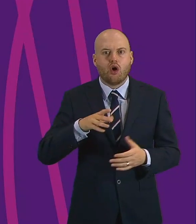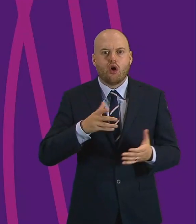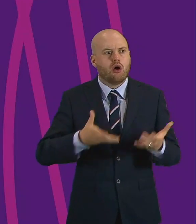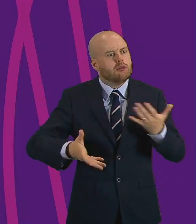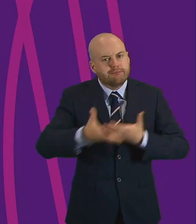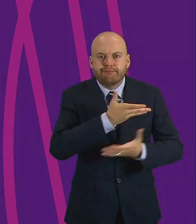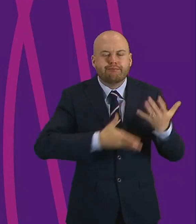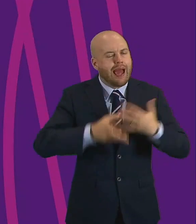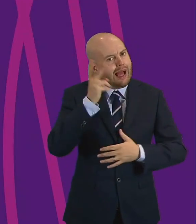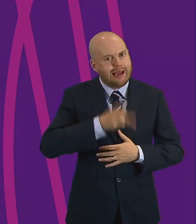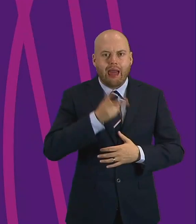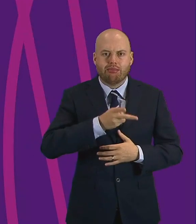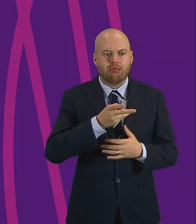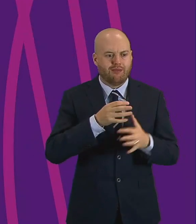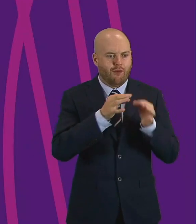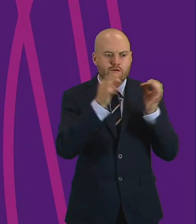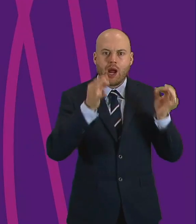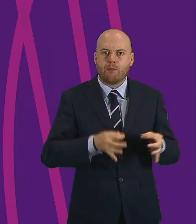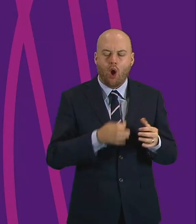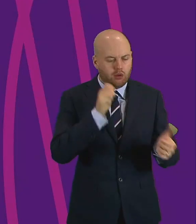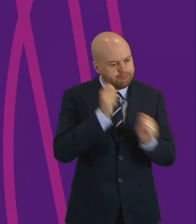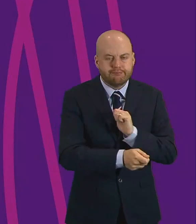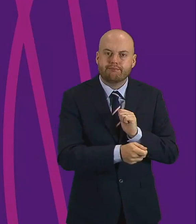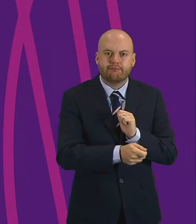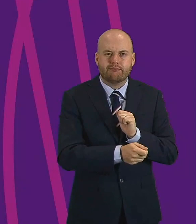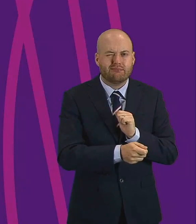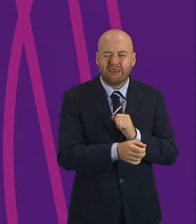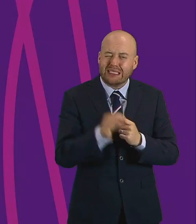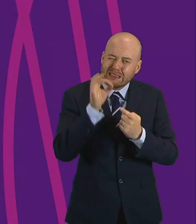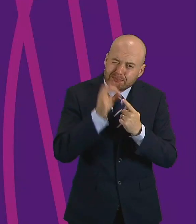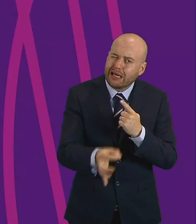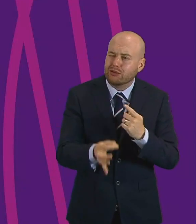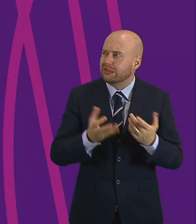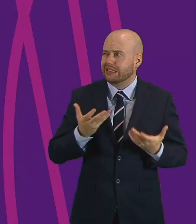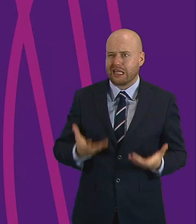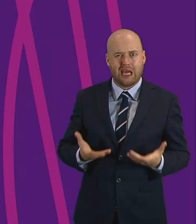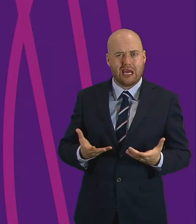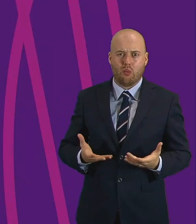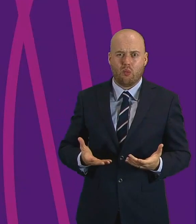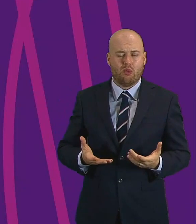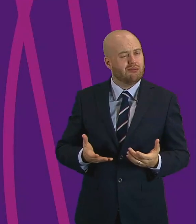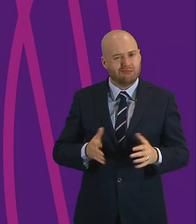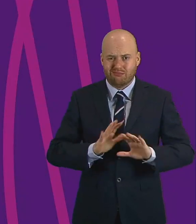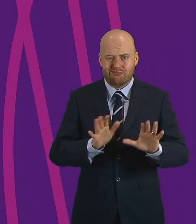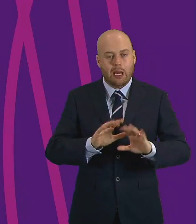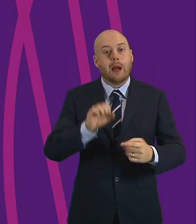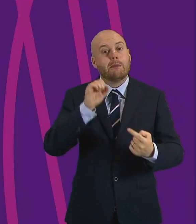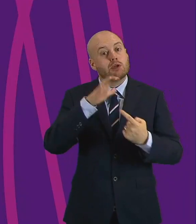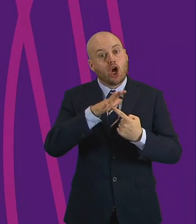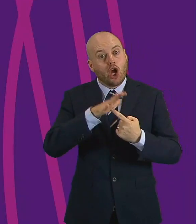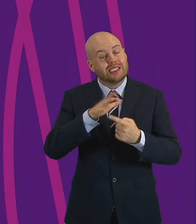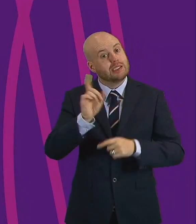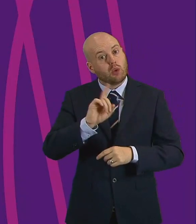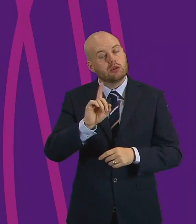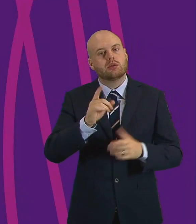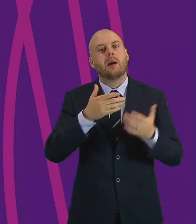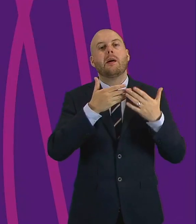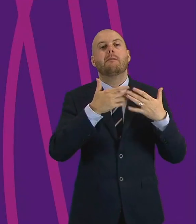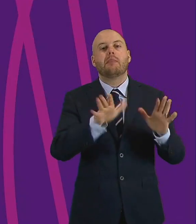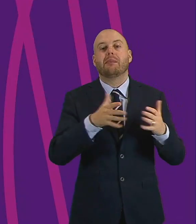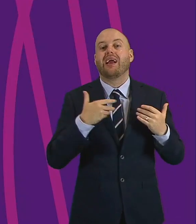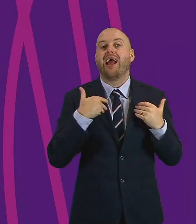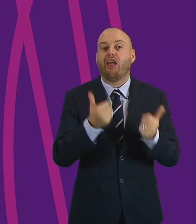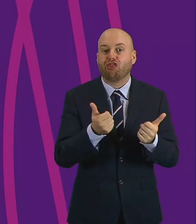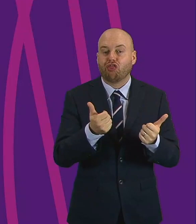not in the midst of a crisis like the one we are experiencing, when the priority has to be public health and economic